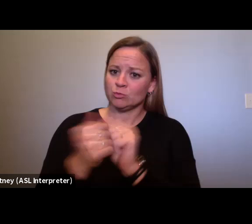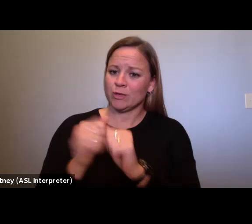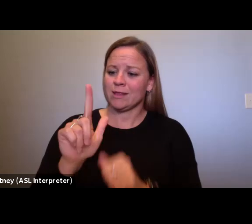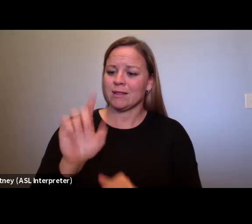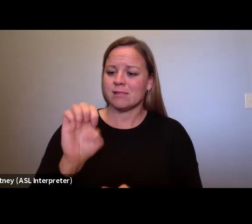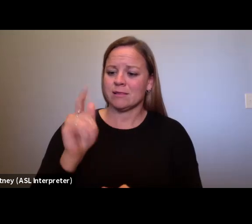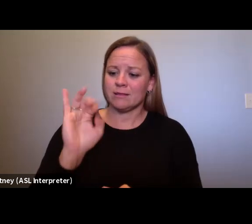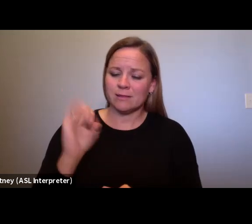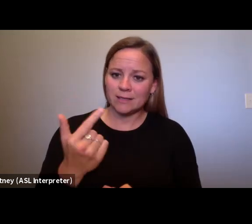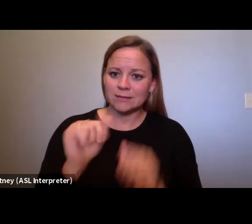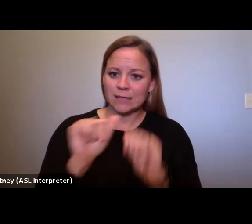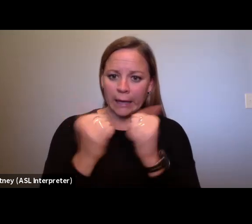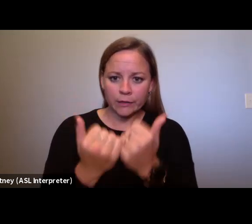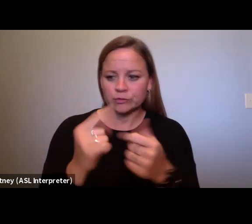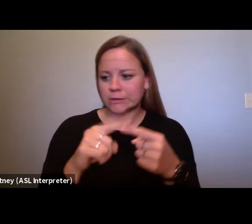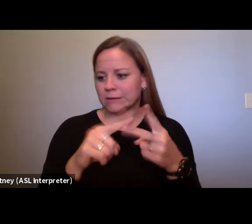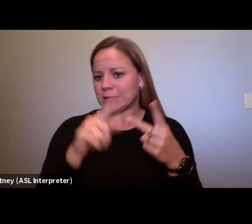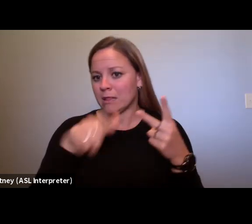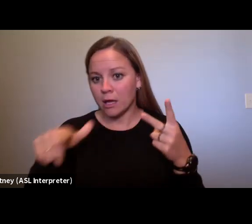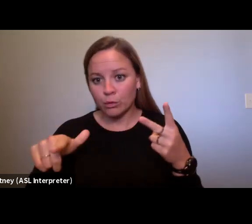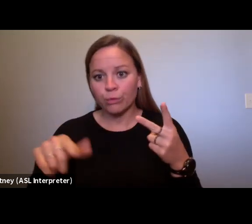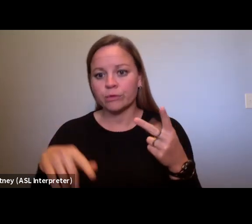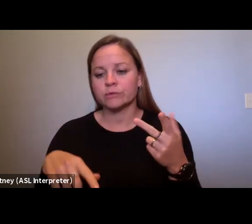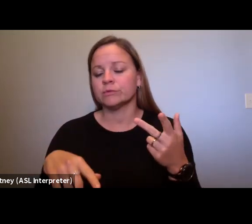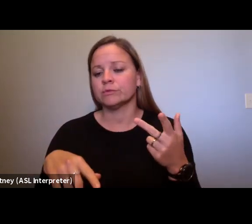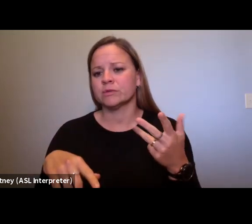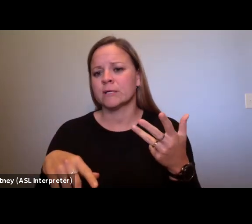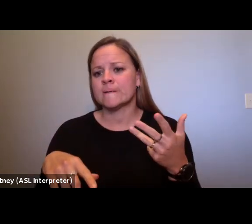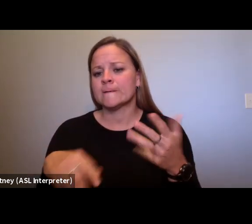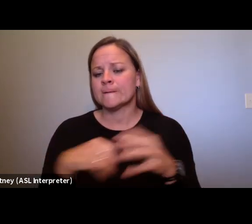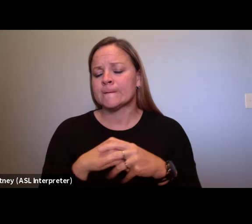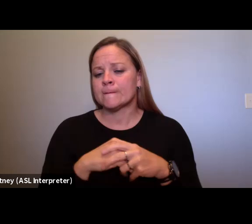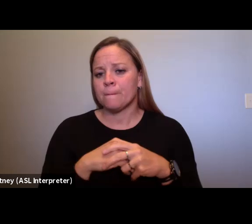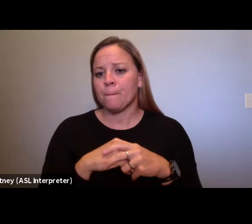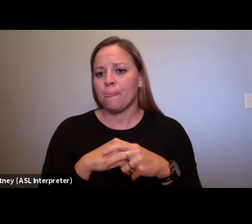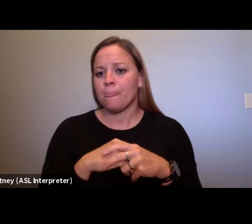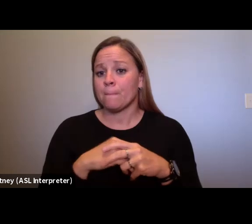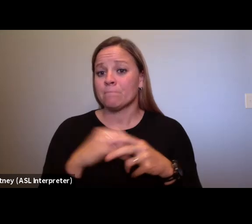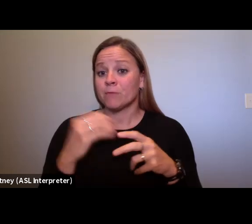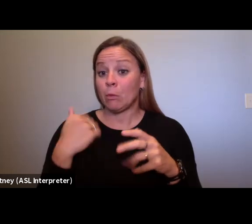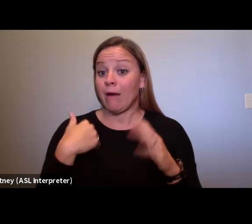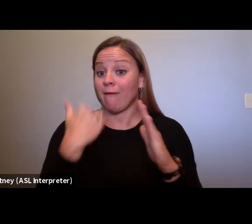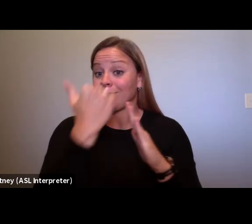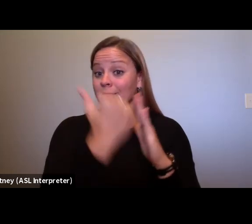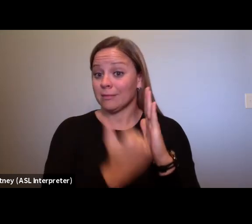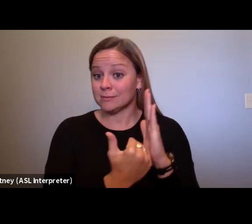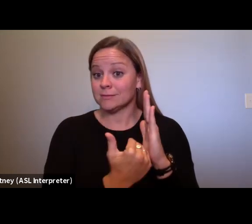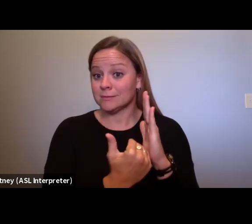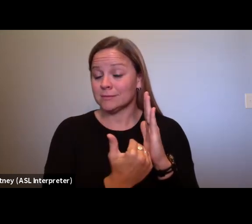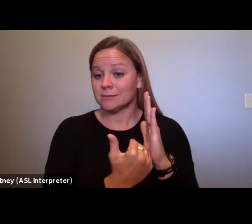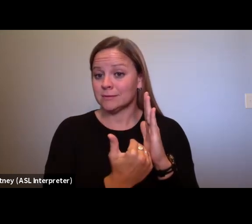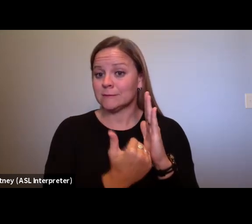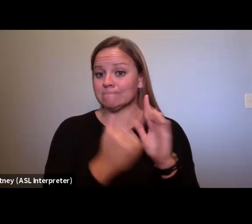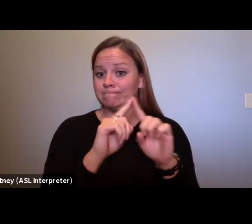and landlords. And we do have a list of